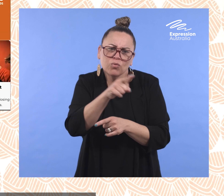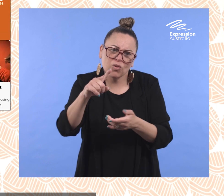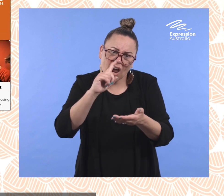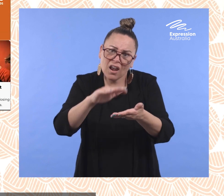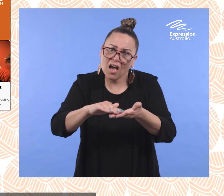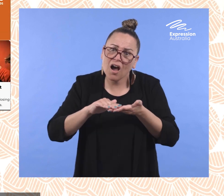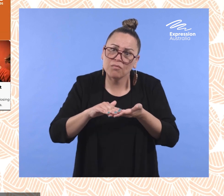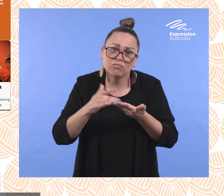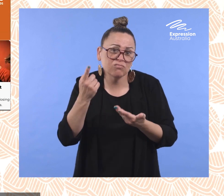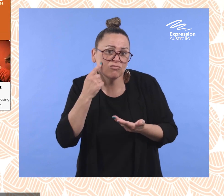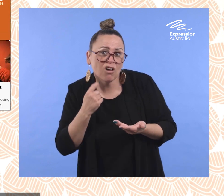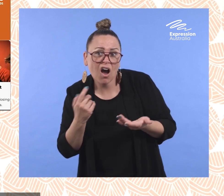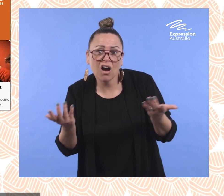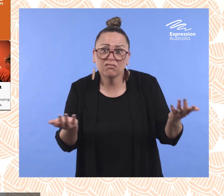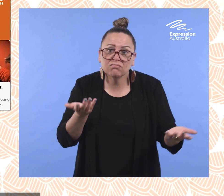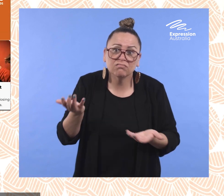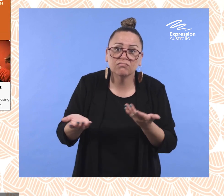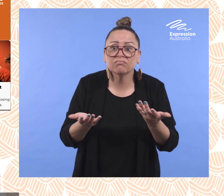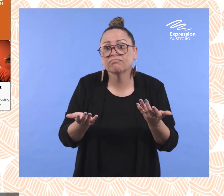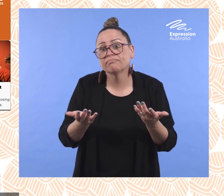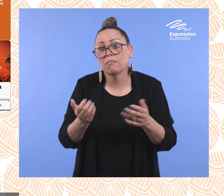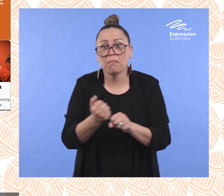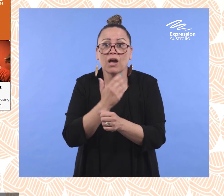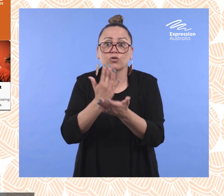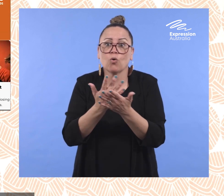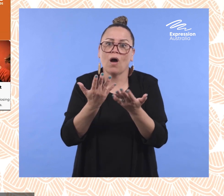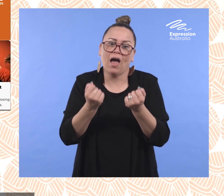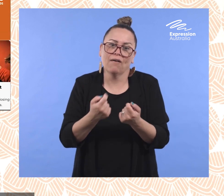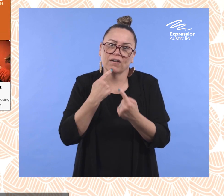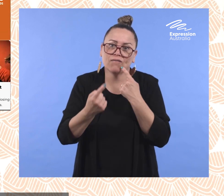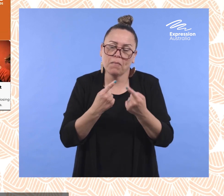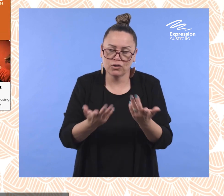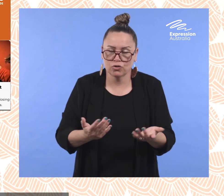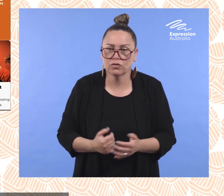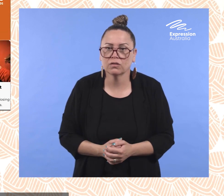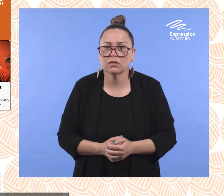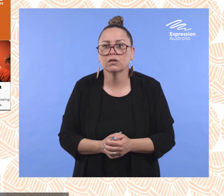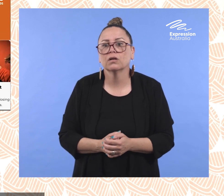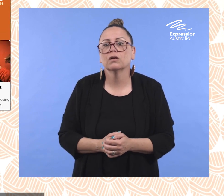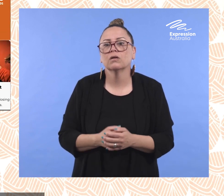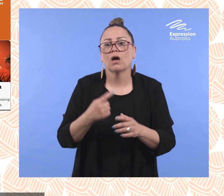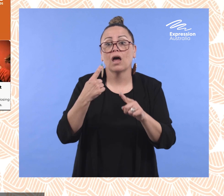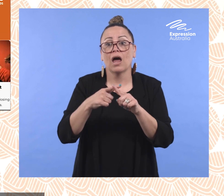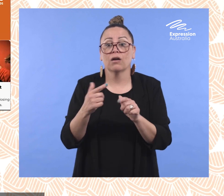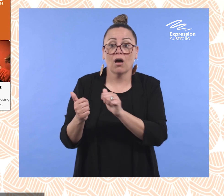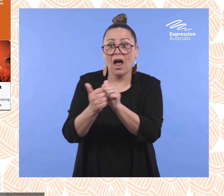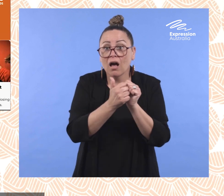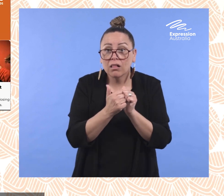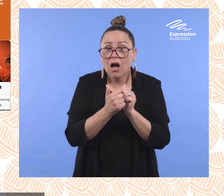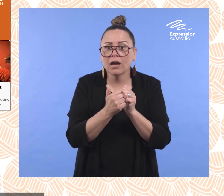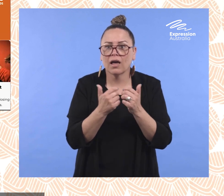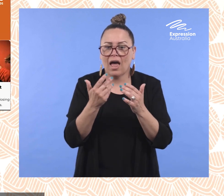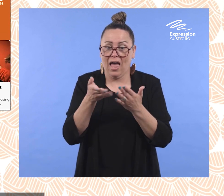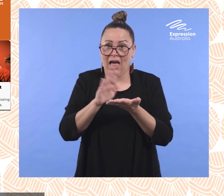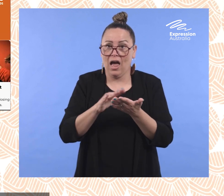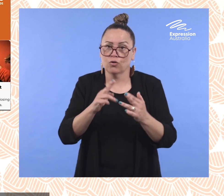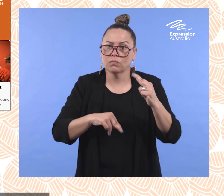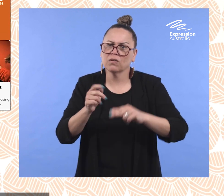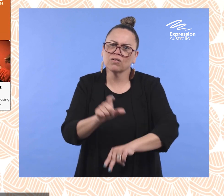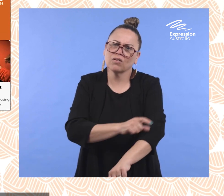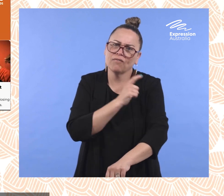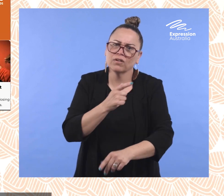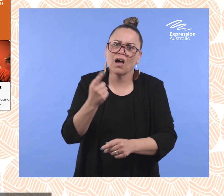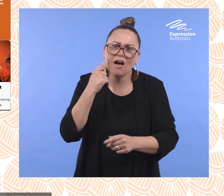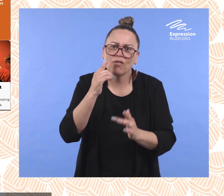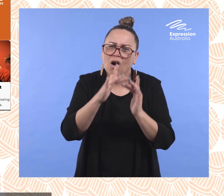do to fill that gap. Yeah. Lots of ways to develop your confidence as an ally. Online, please